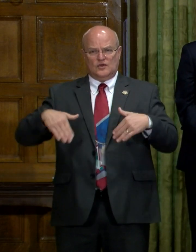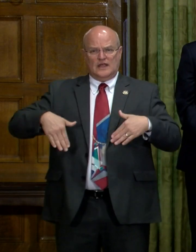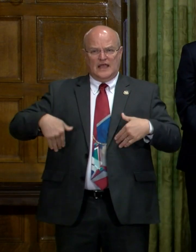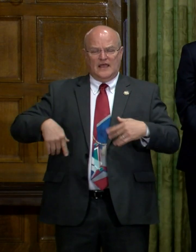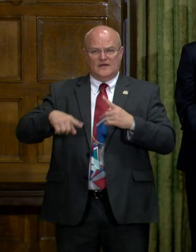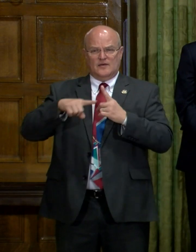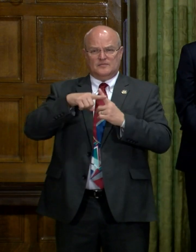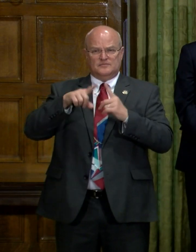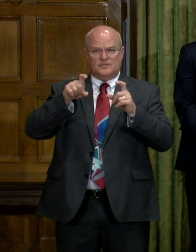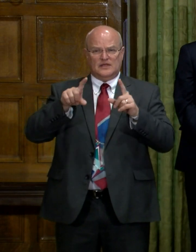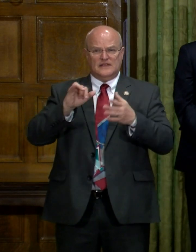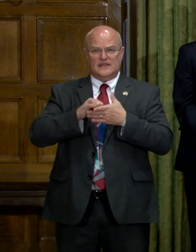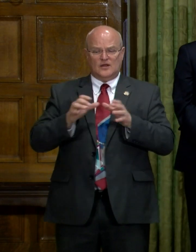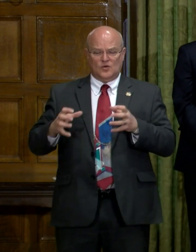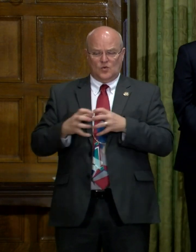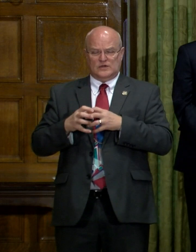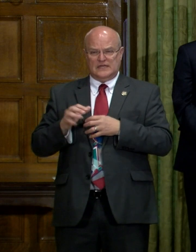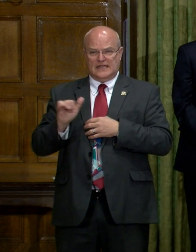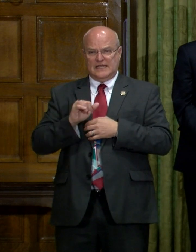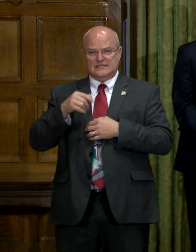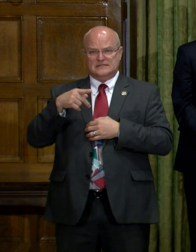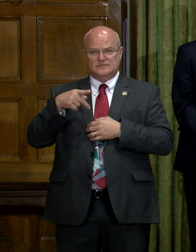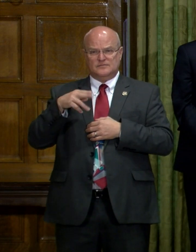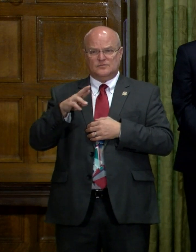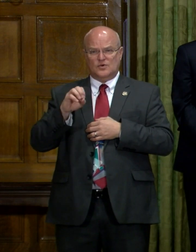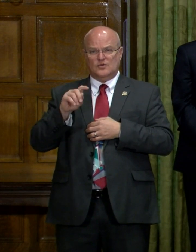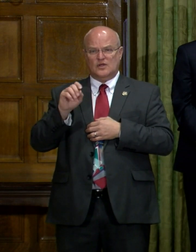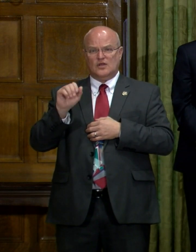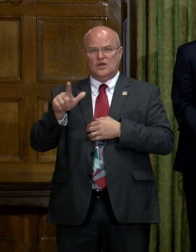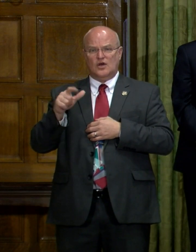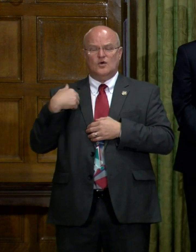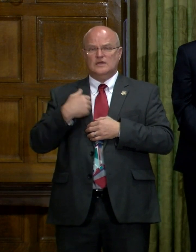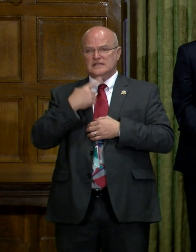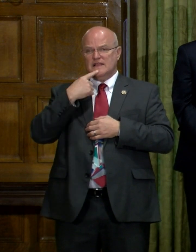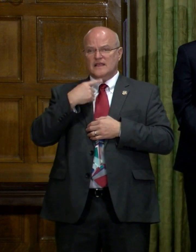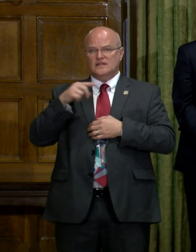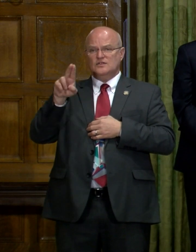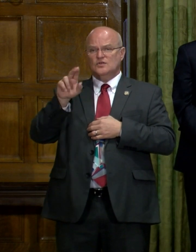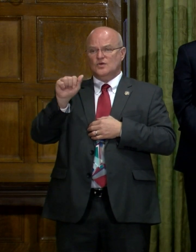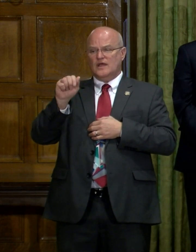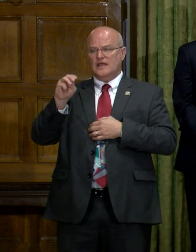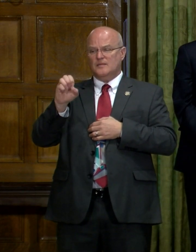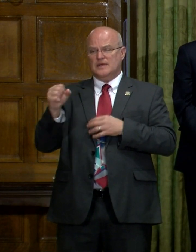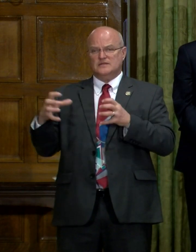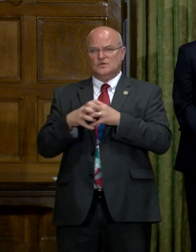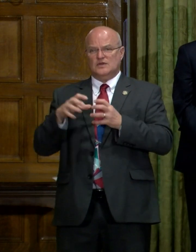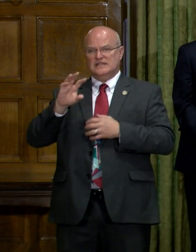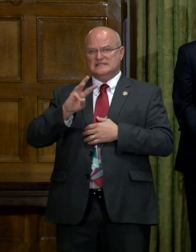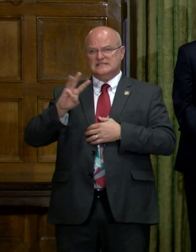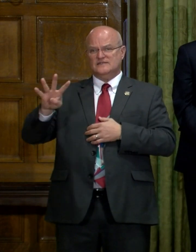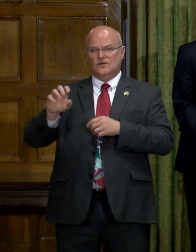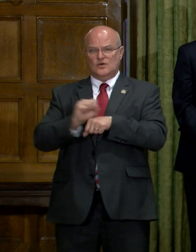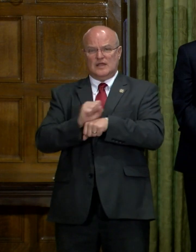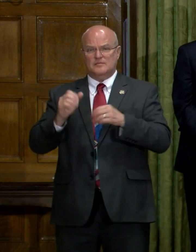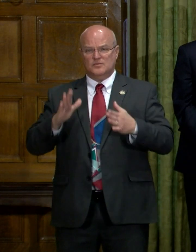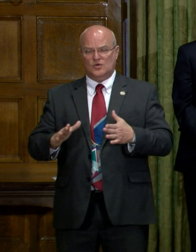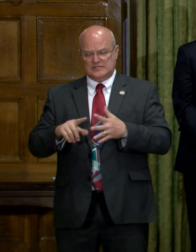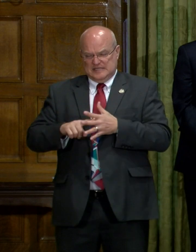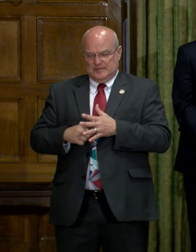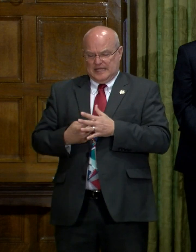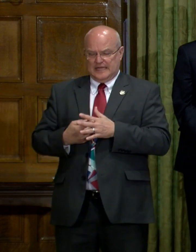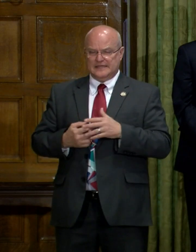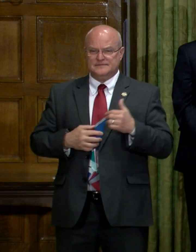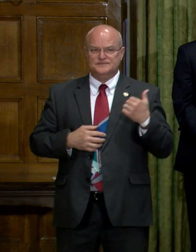tested positive that are being quarantined as protocol? We were told that UMAS a while ago had quarantined 64 employees early